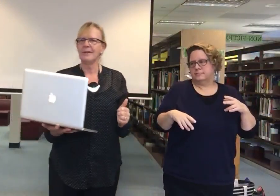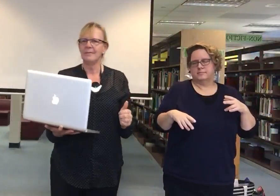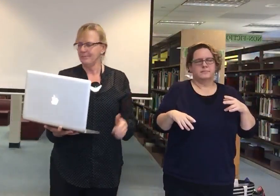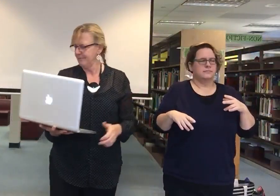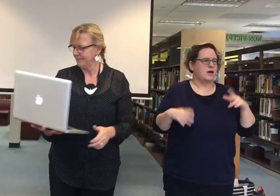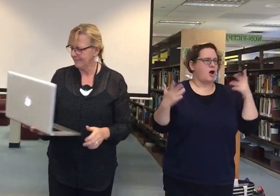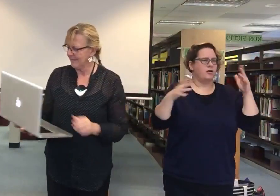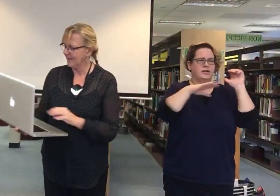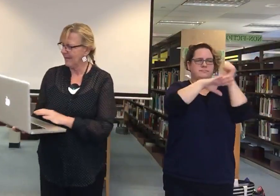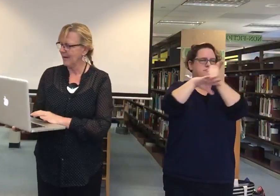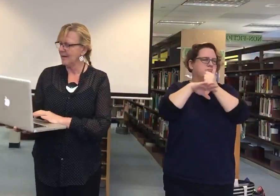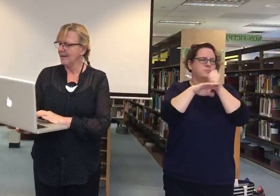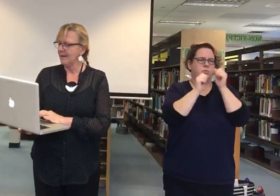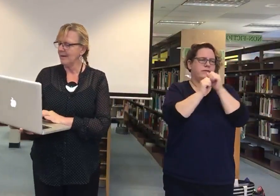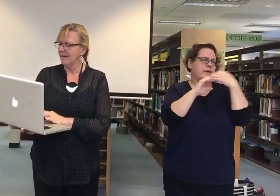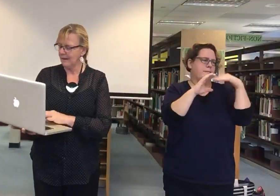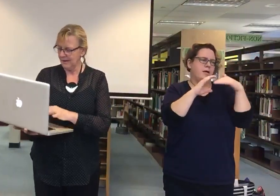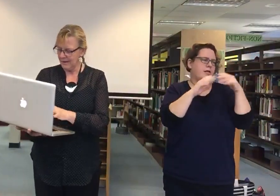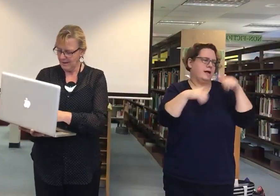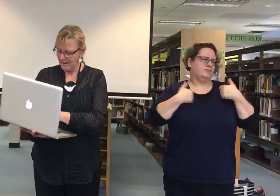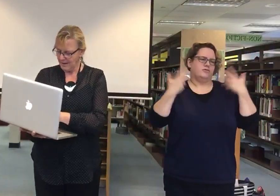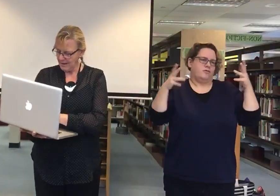up.